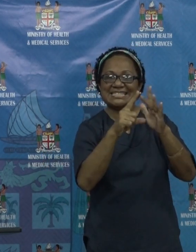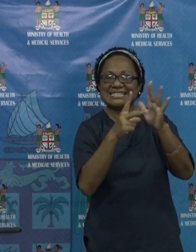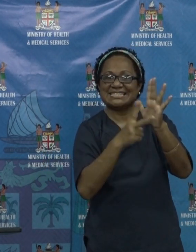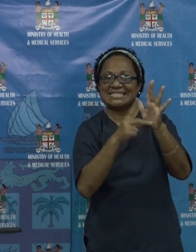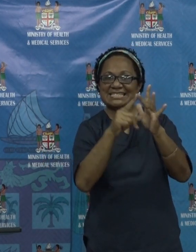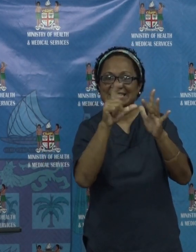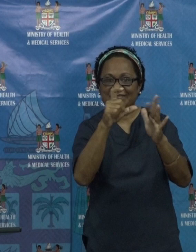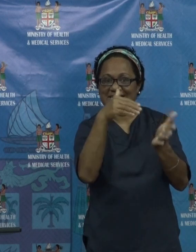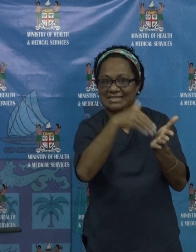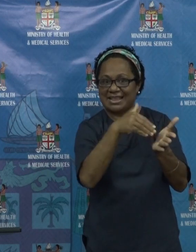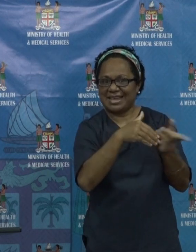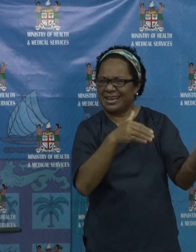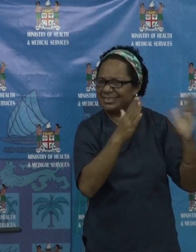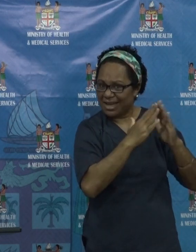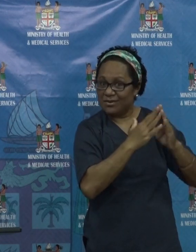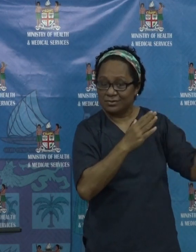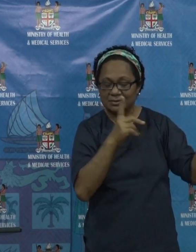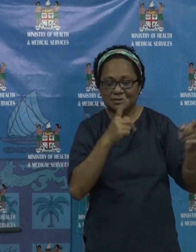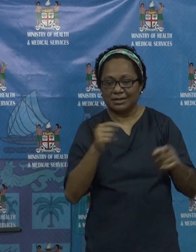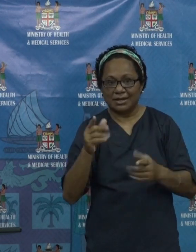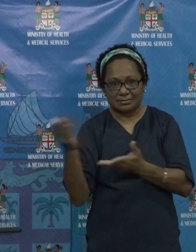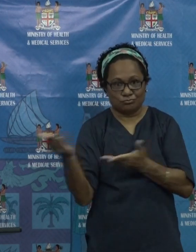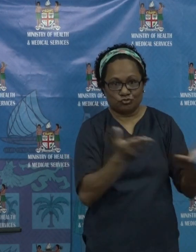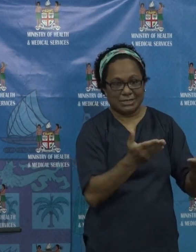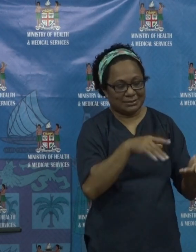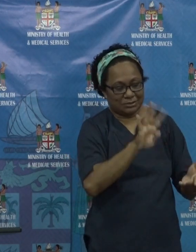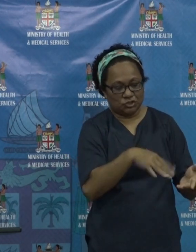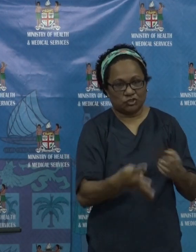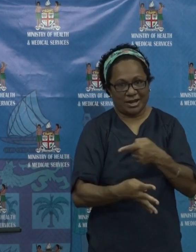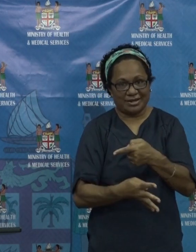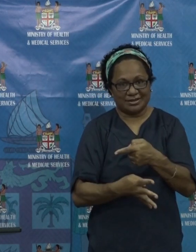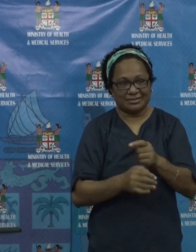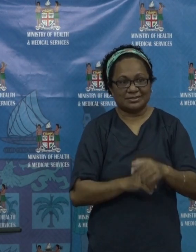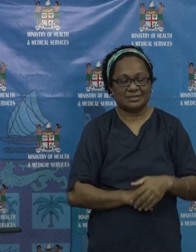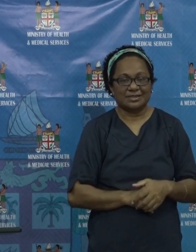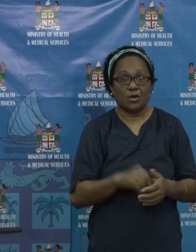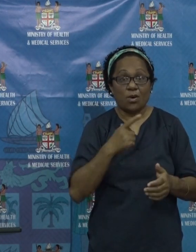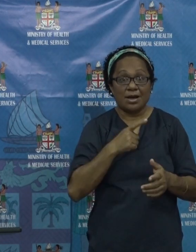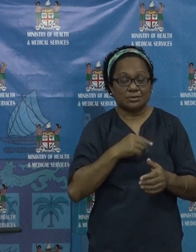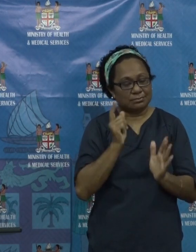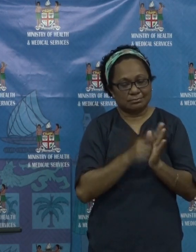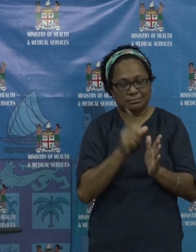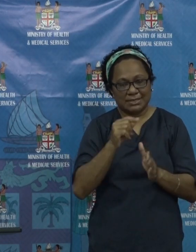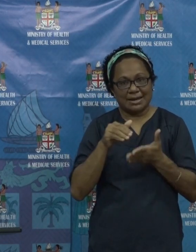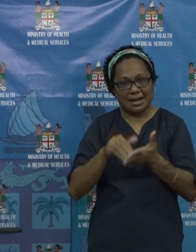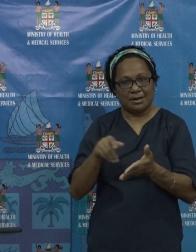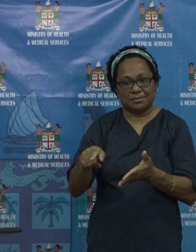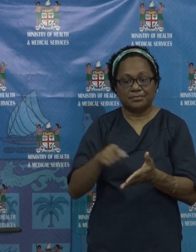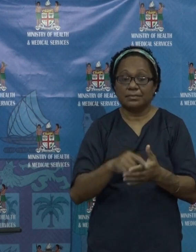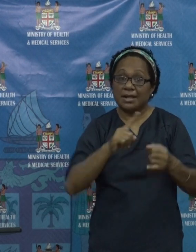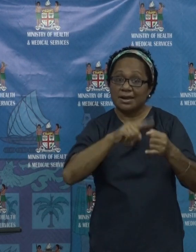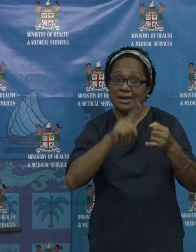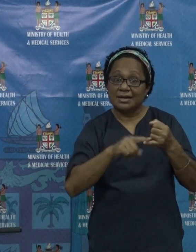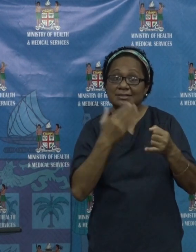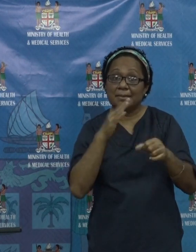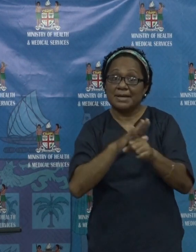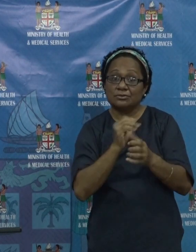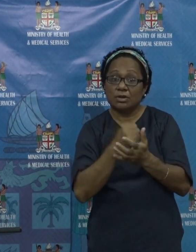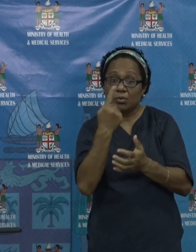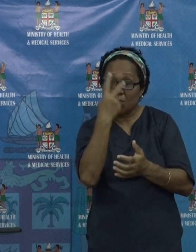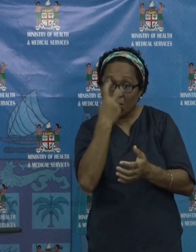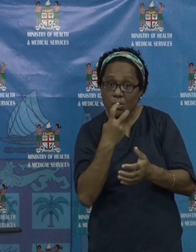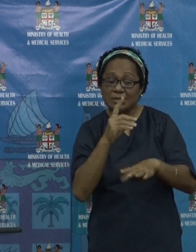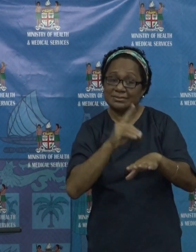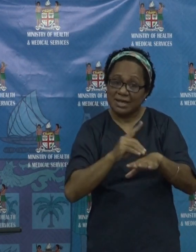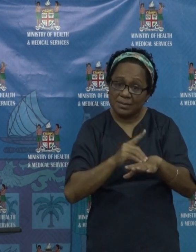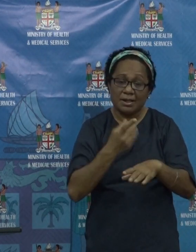best treatment provided for them. And lastly, make sure the elderly and the vulnerable